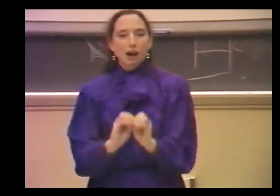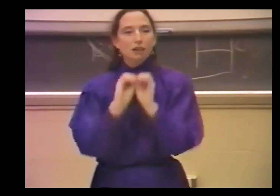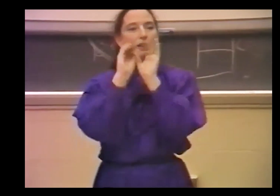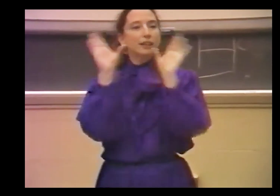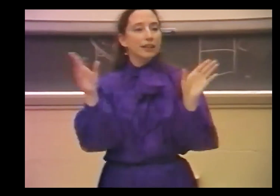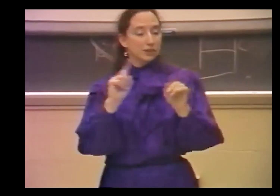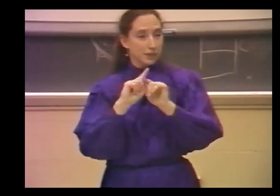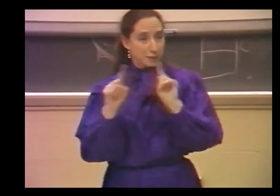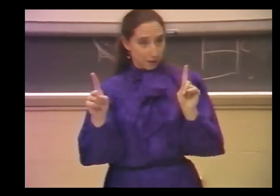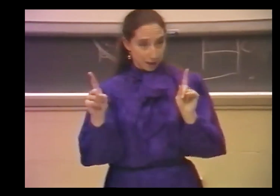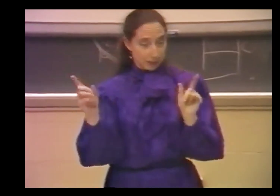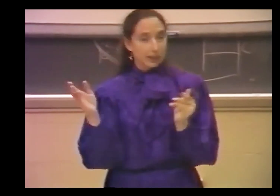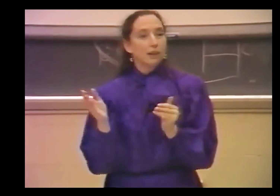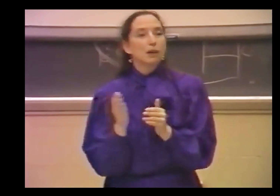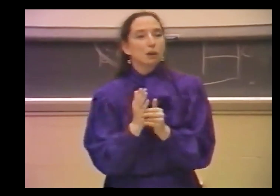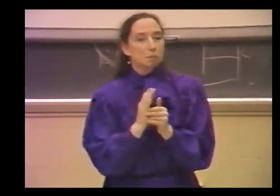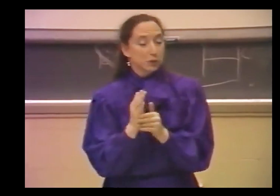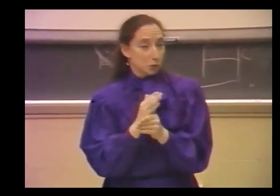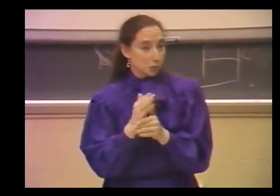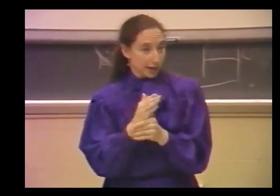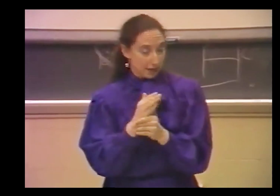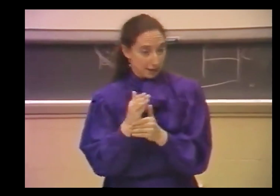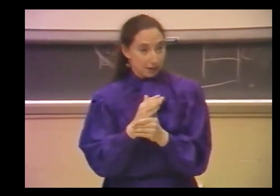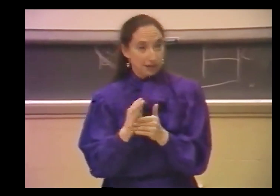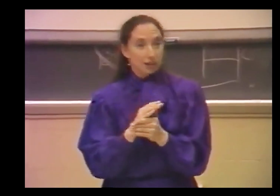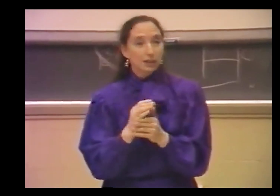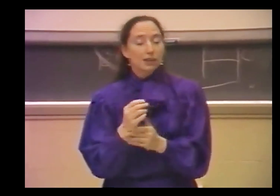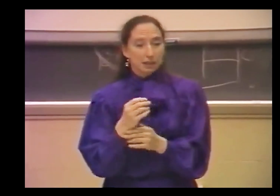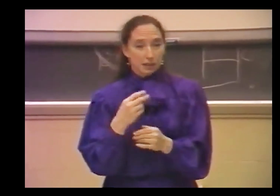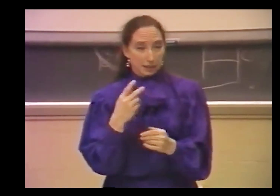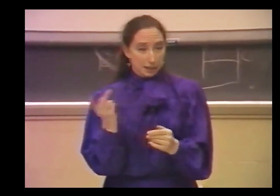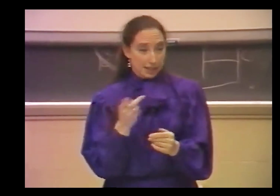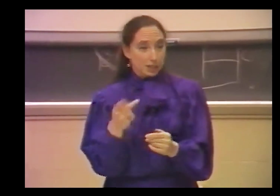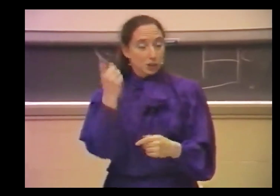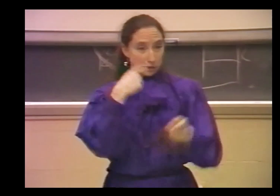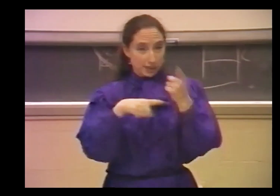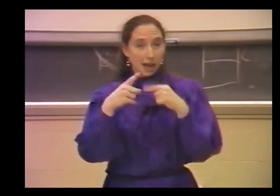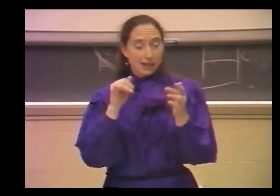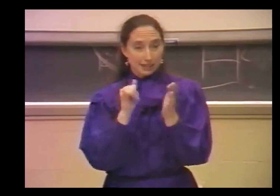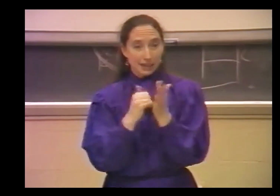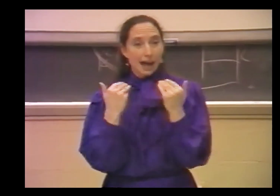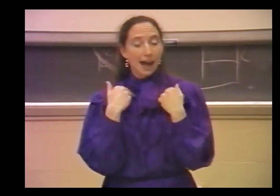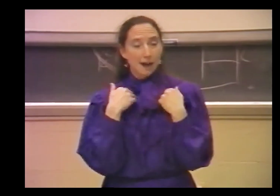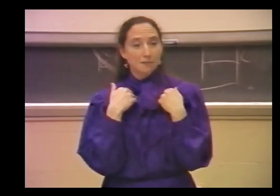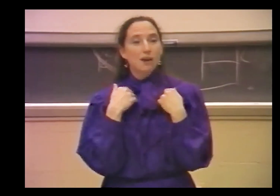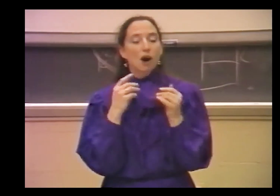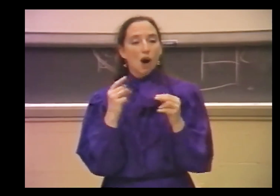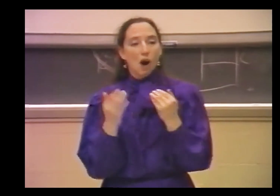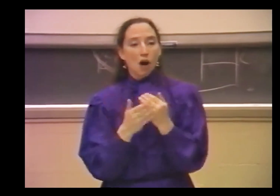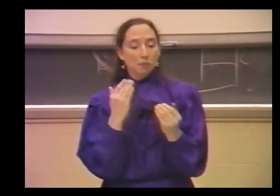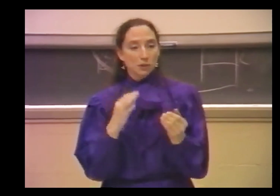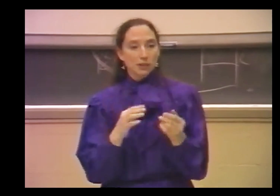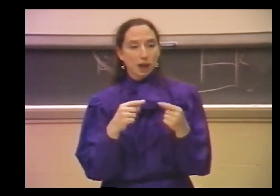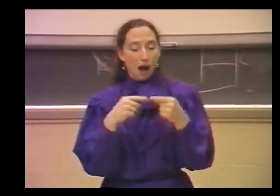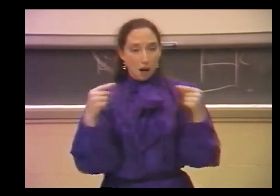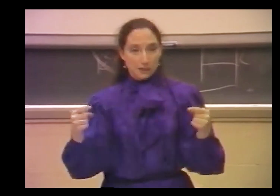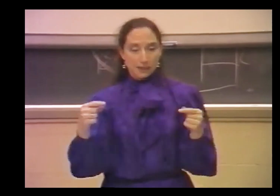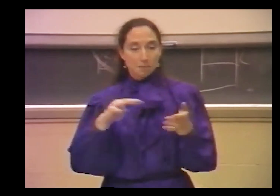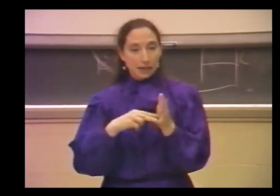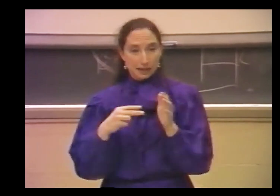a clear difference between these two signs that have almost opposite